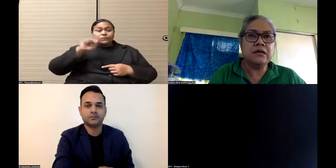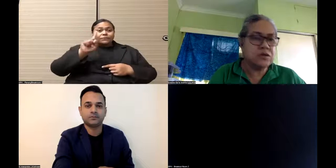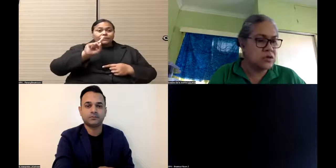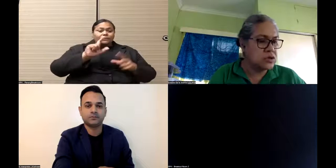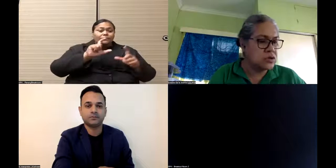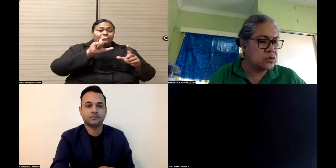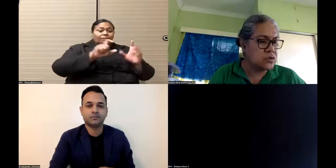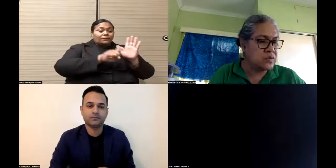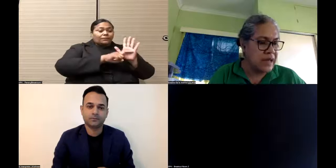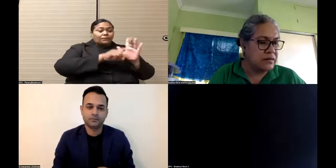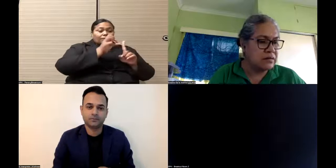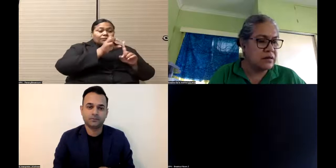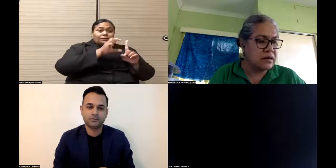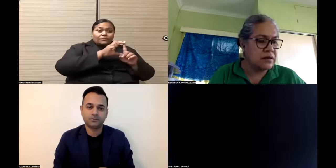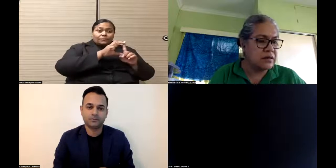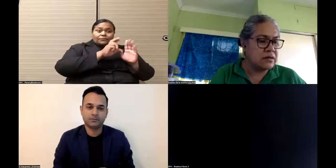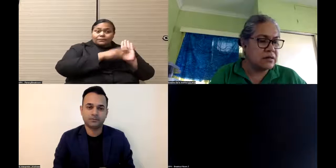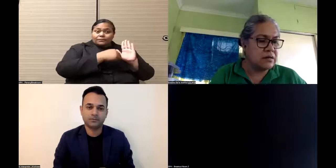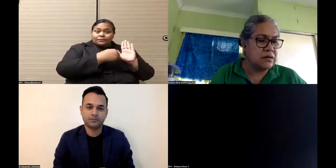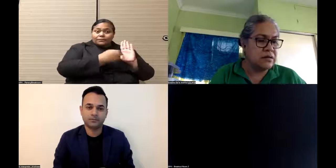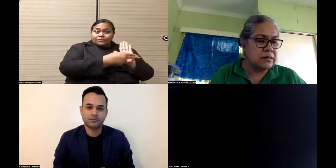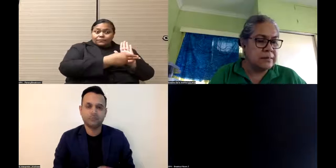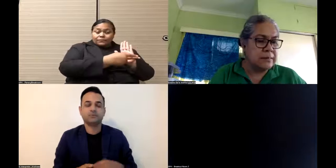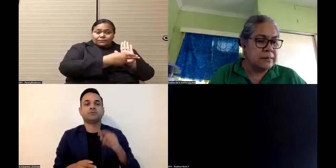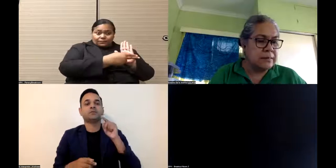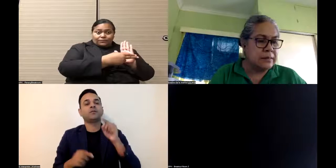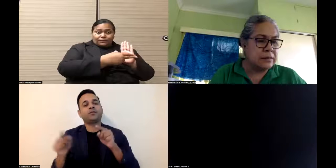in addition to that,